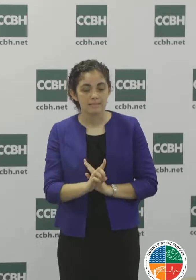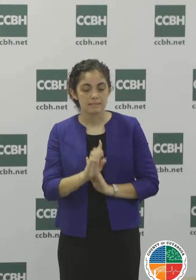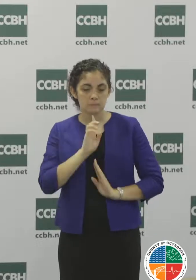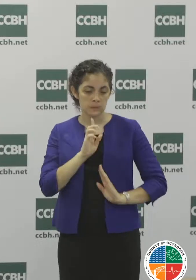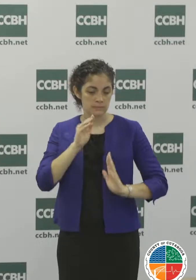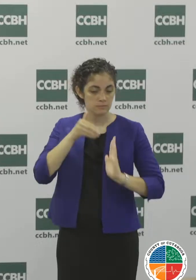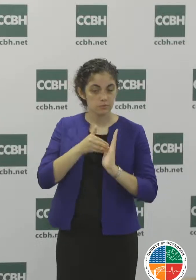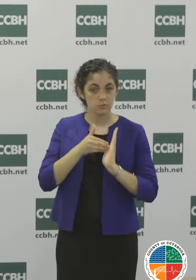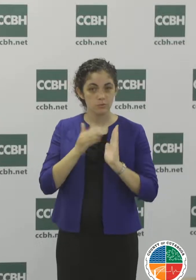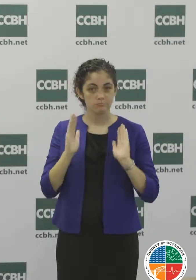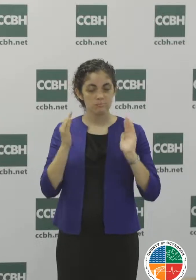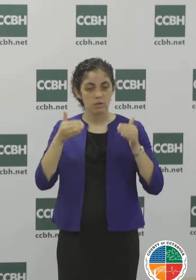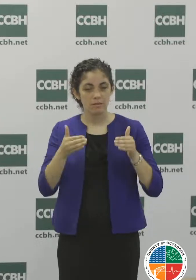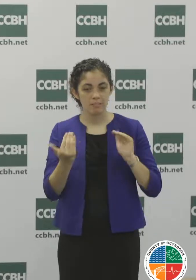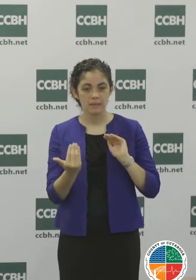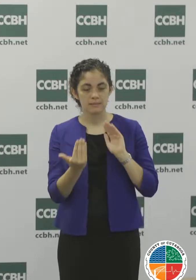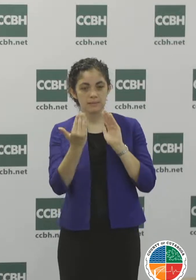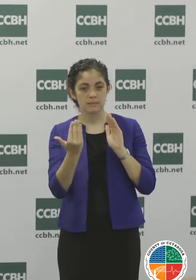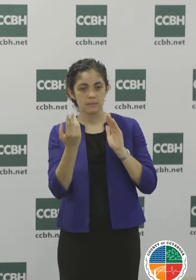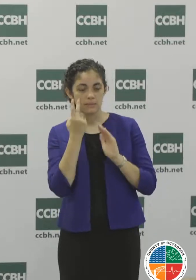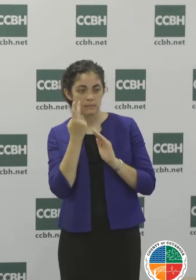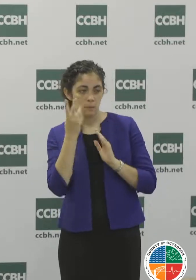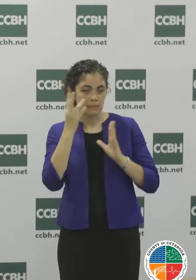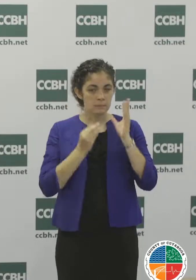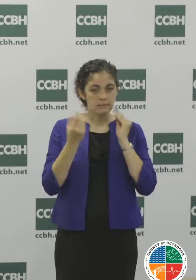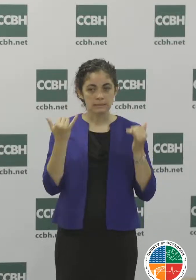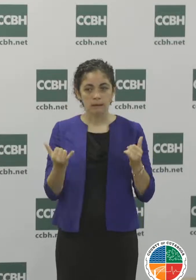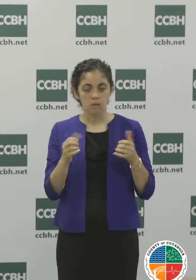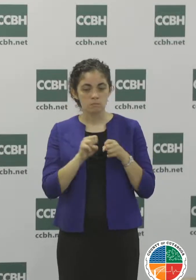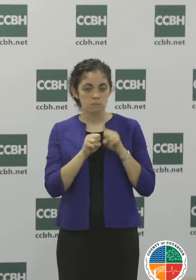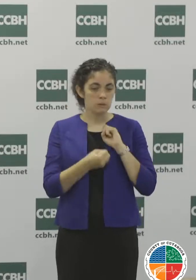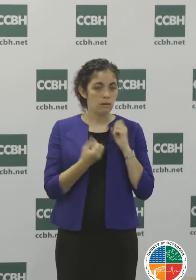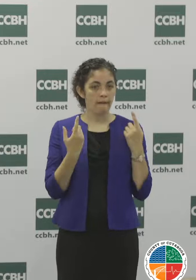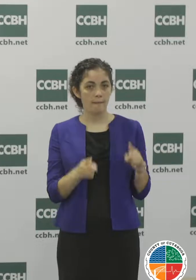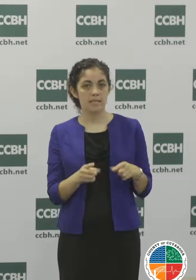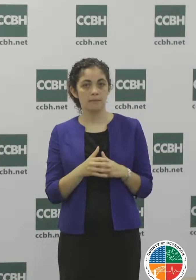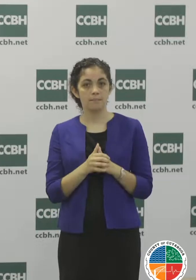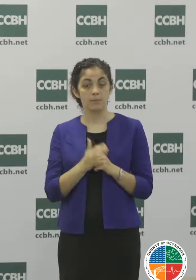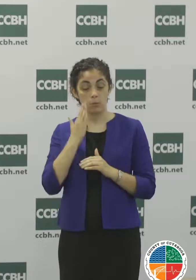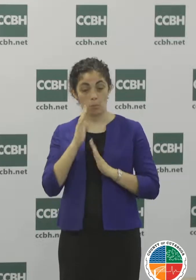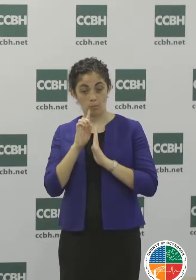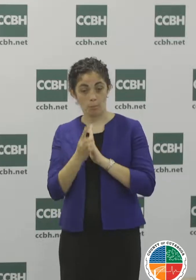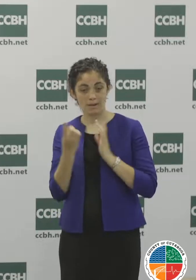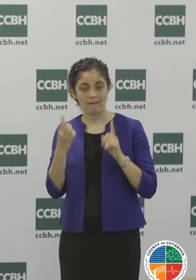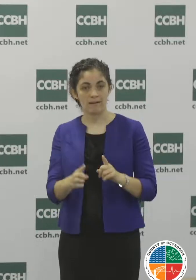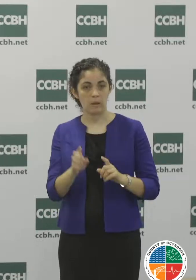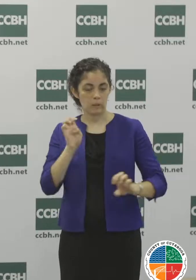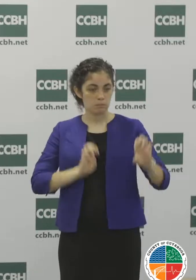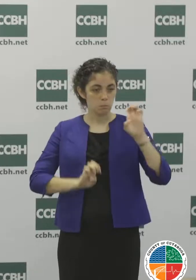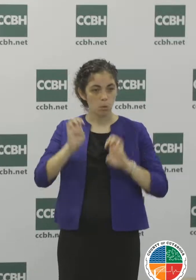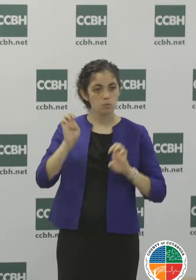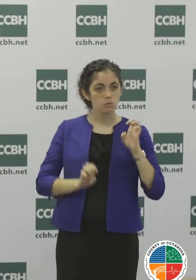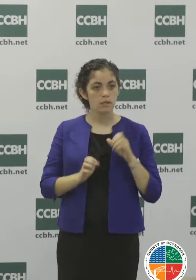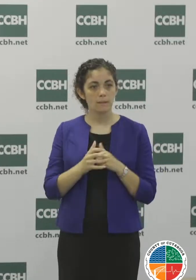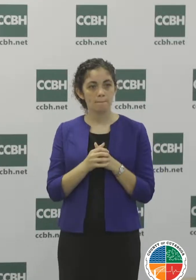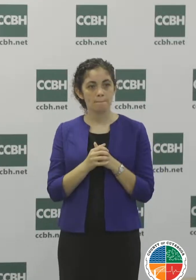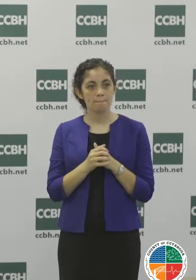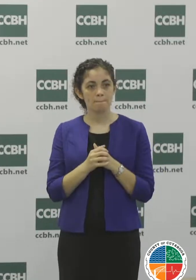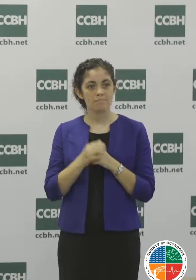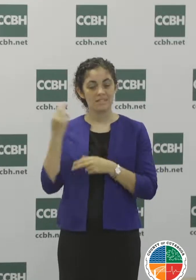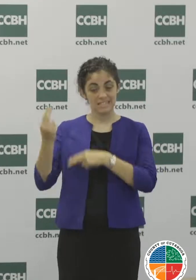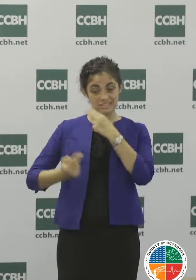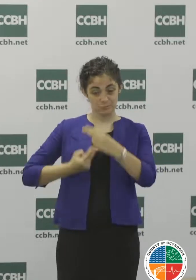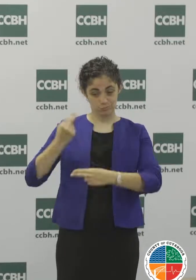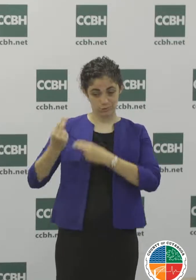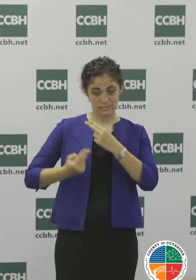center of this upheaval, this purging that we're going through. And so we understand in the moment emotion,